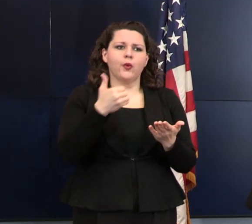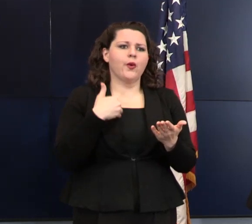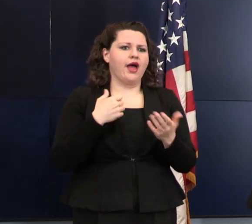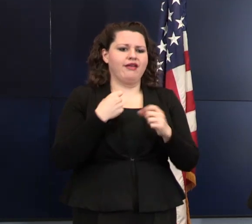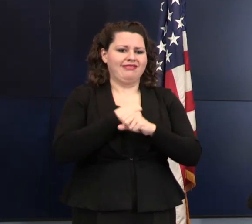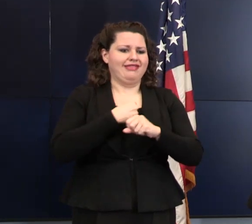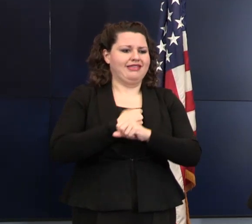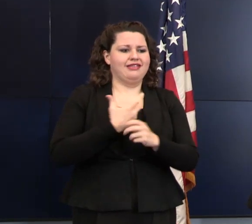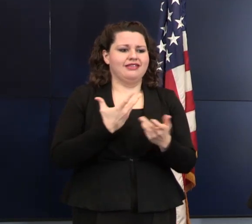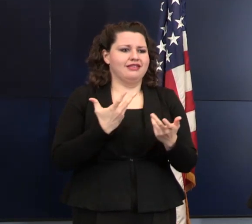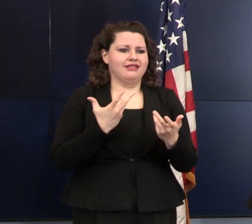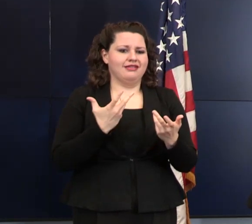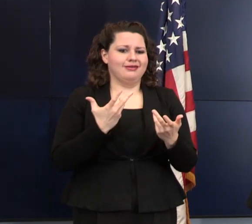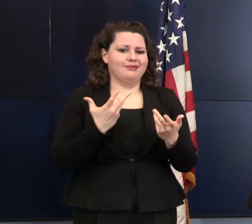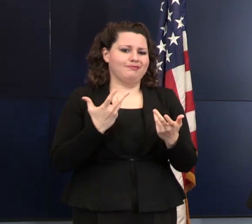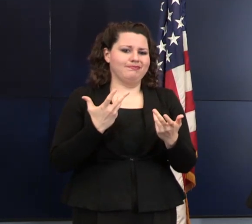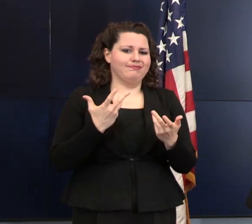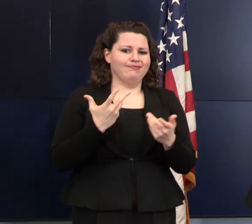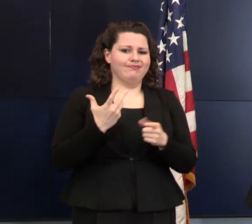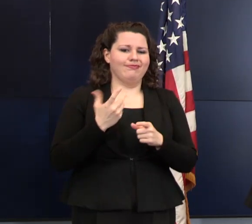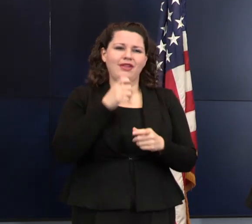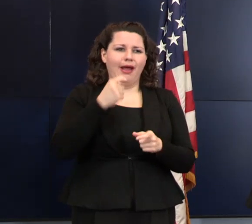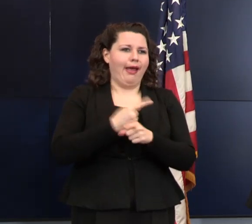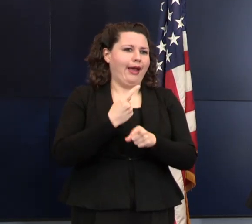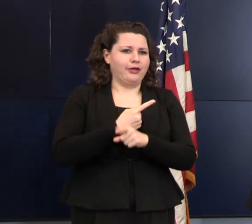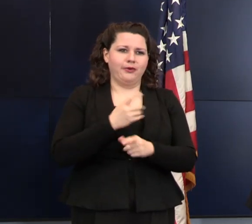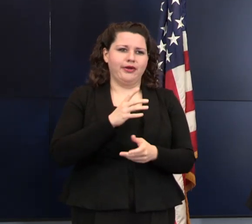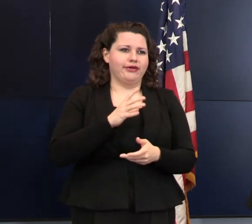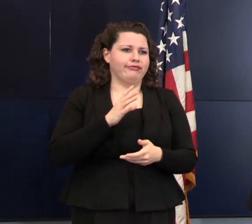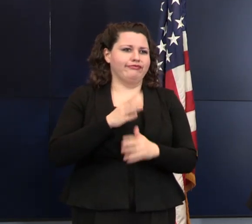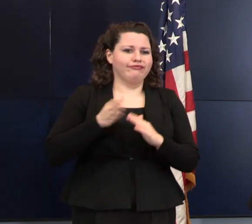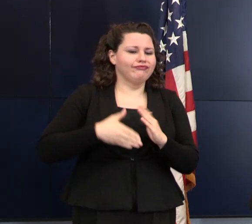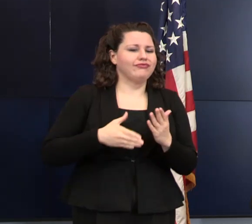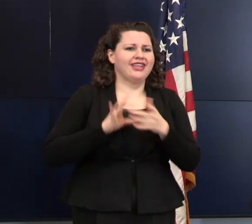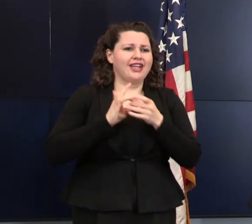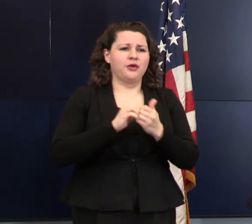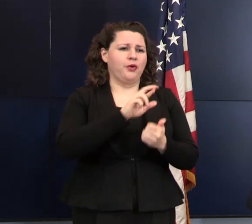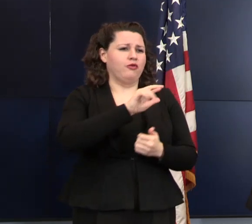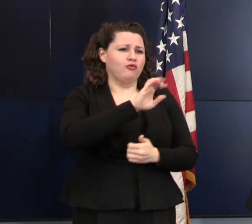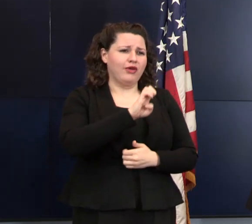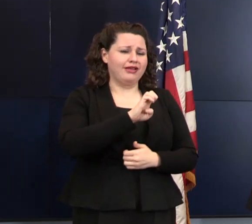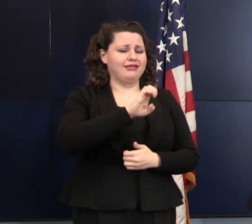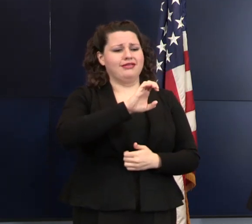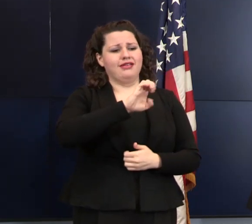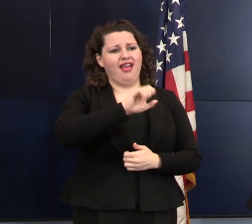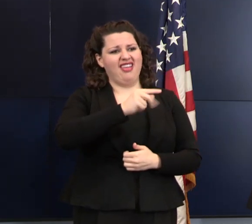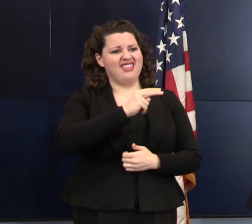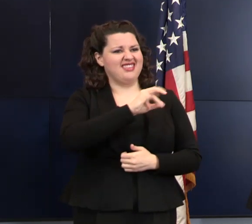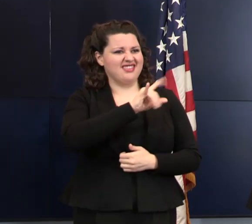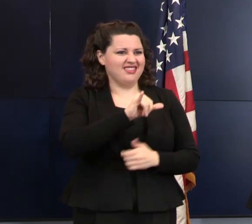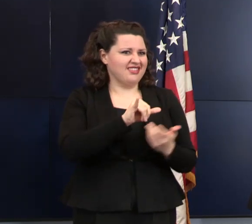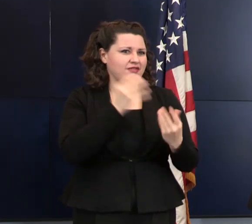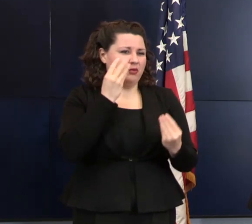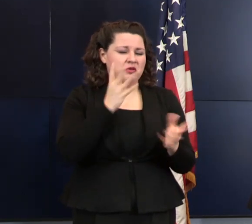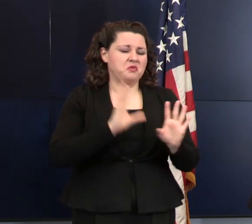statistics that I think we would consider to be accurate and complete related to some of that race and ethnicity information. So that's not something that we plan